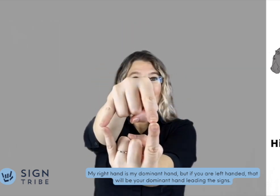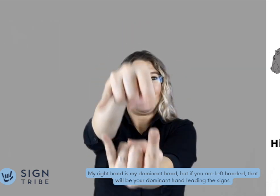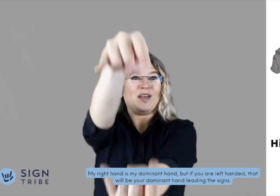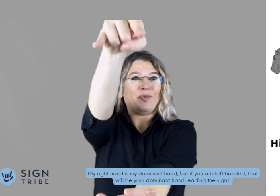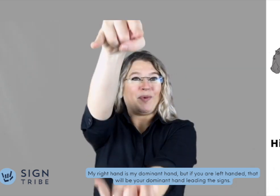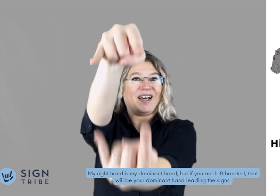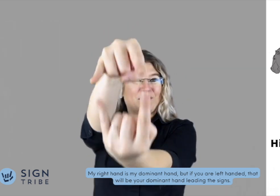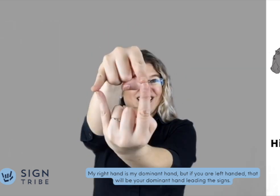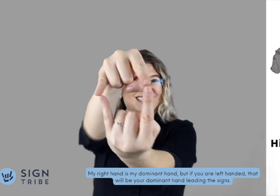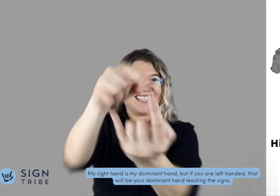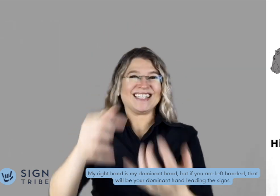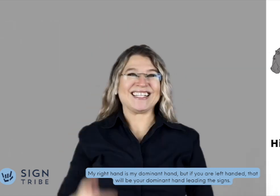hippopotamus.